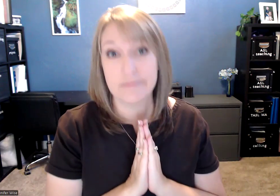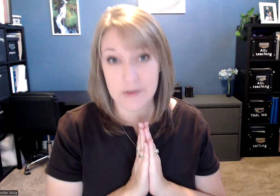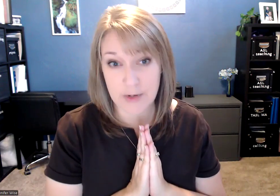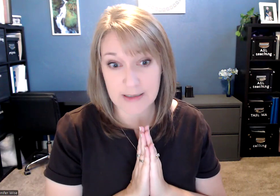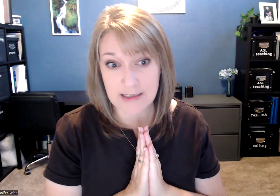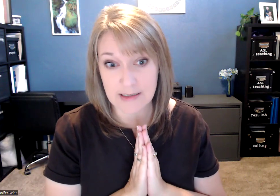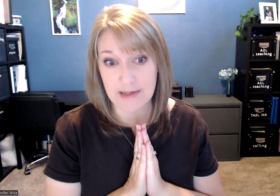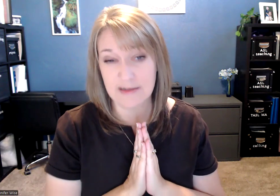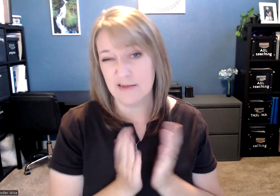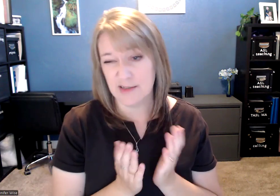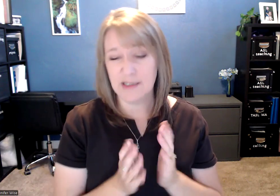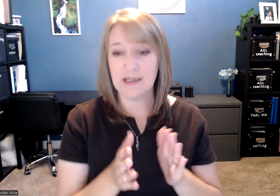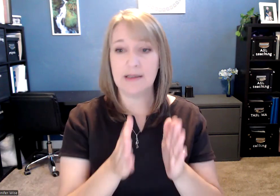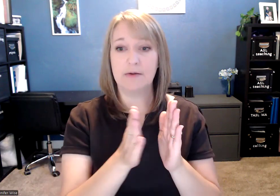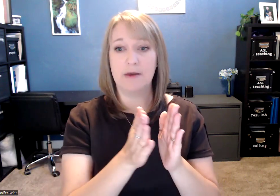to practice the signs, something like that. Okay.